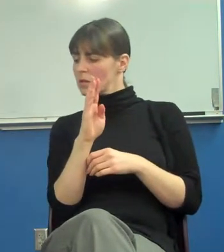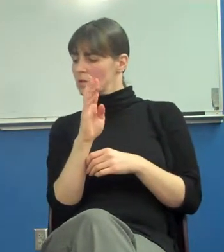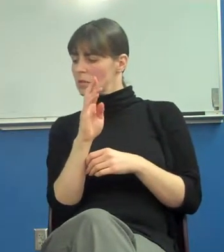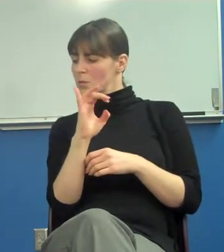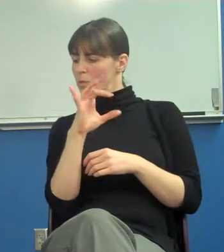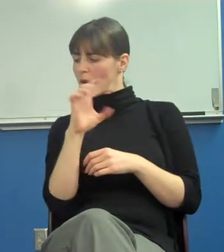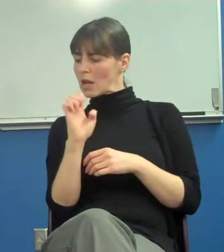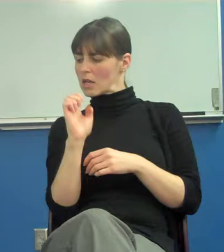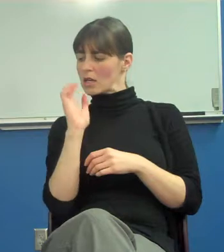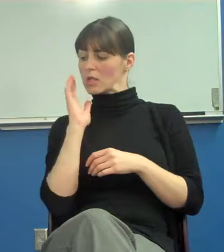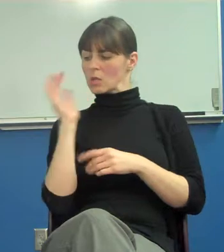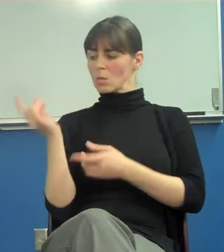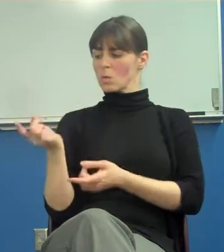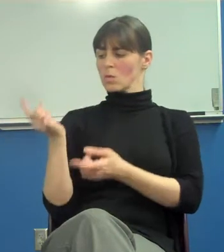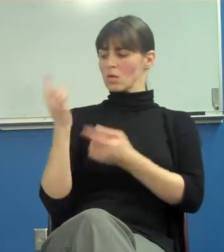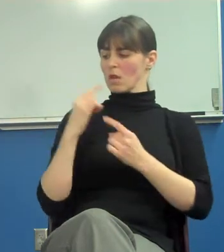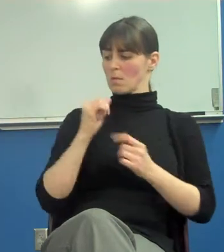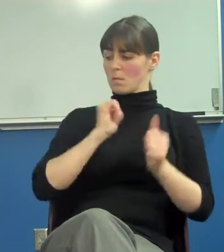performance.